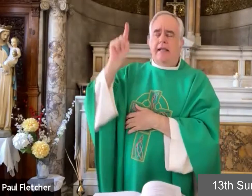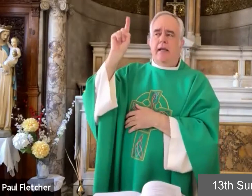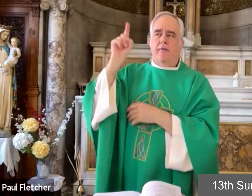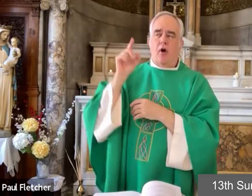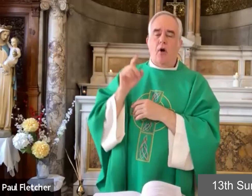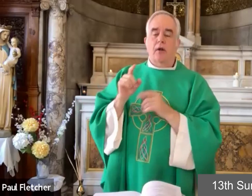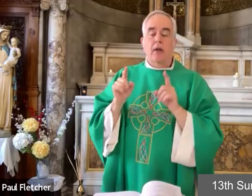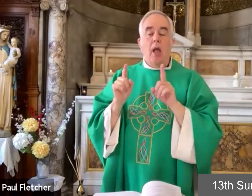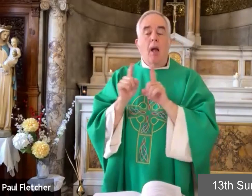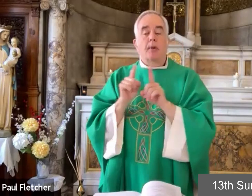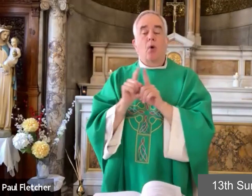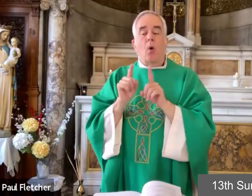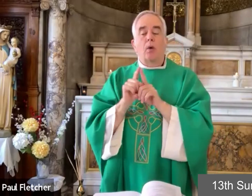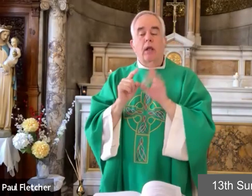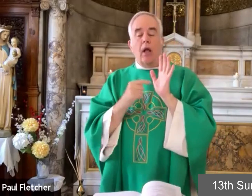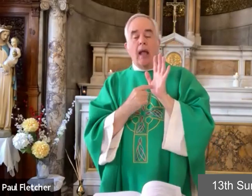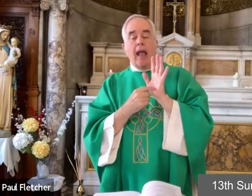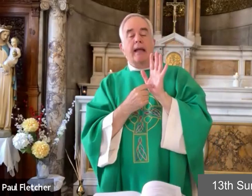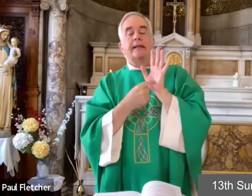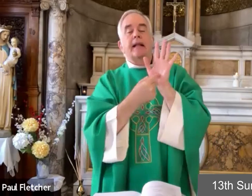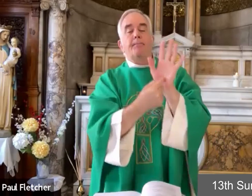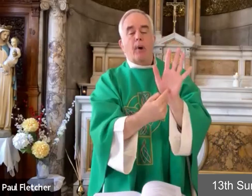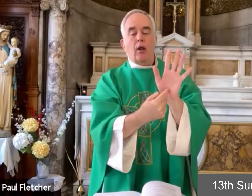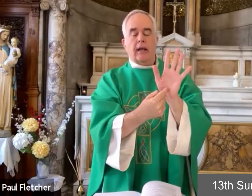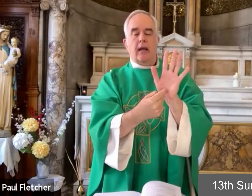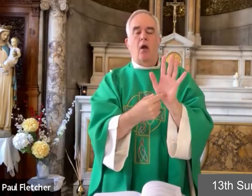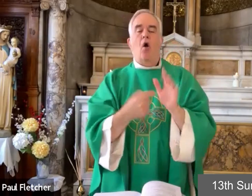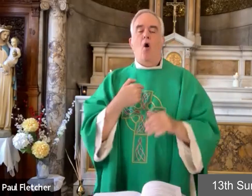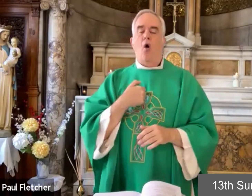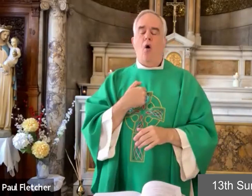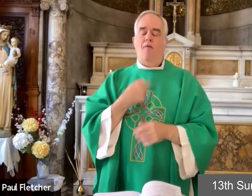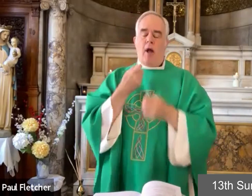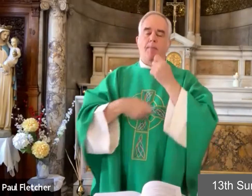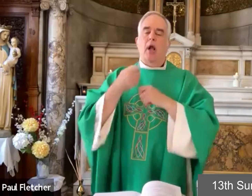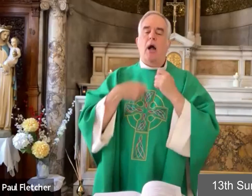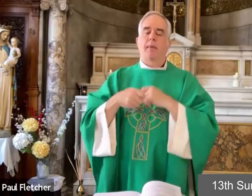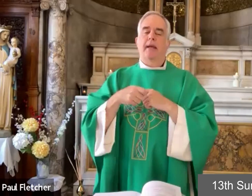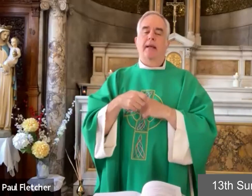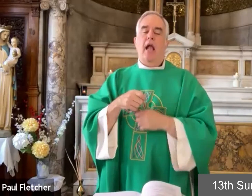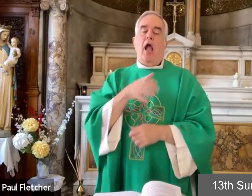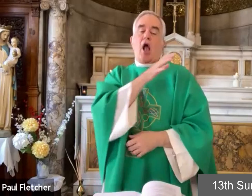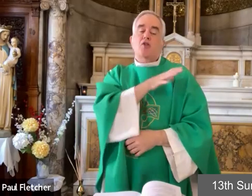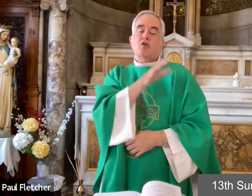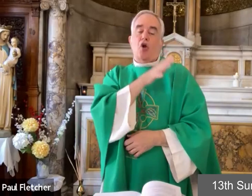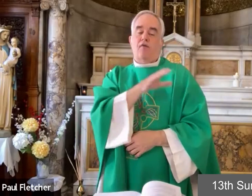divinity of God, but also it's symbolic of becoming a